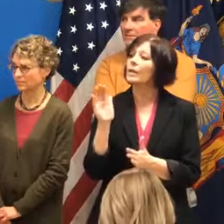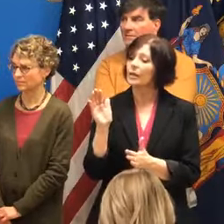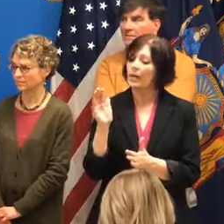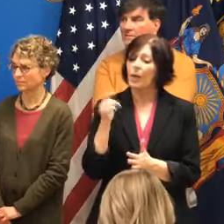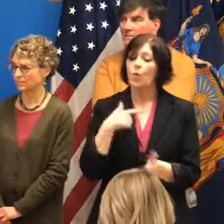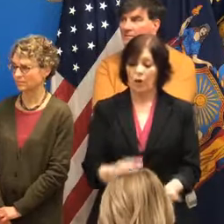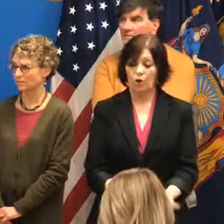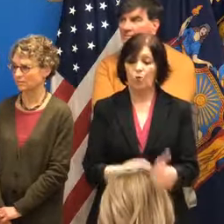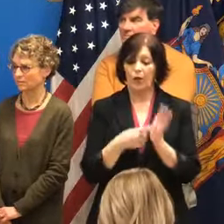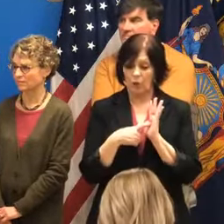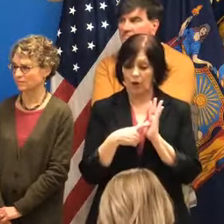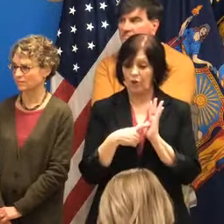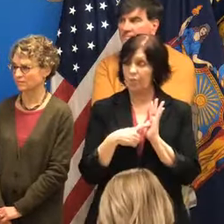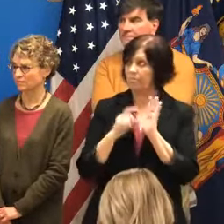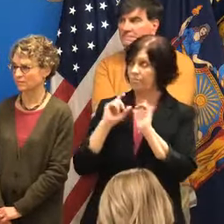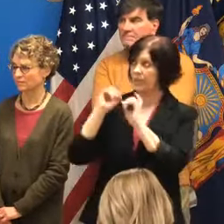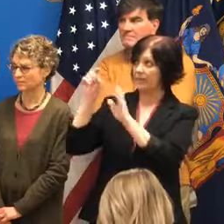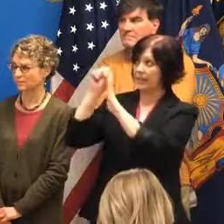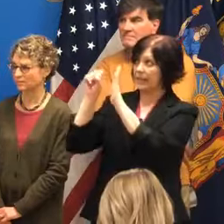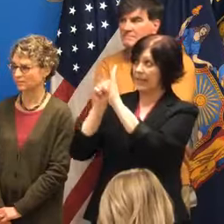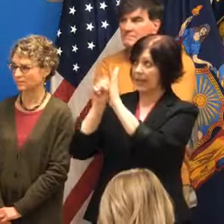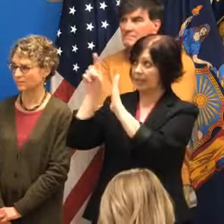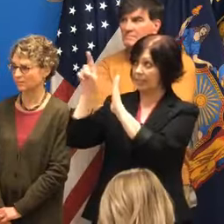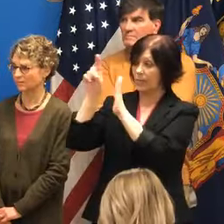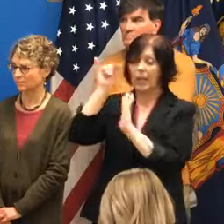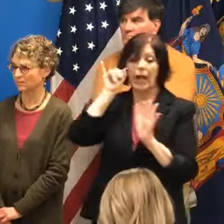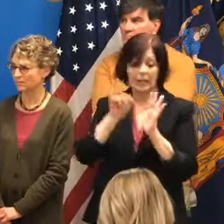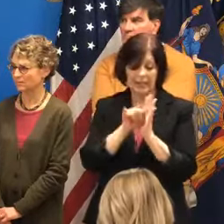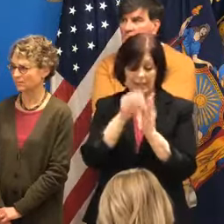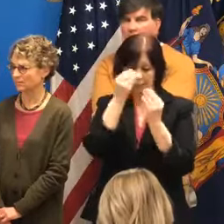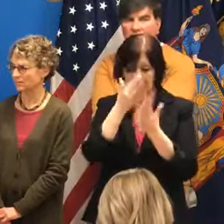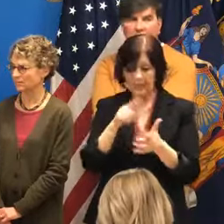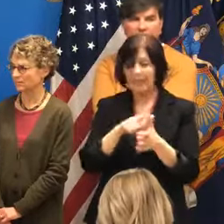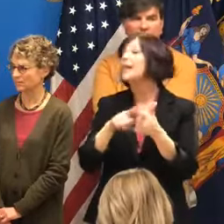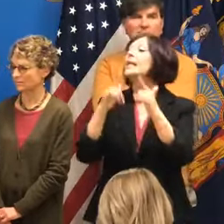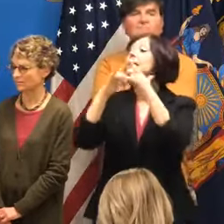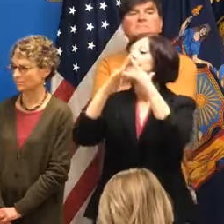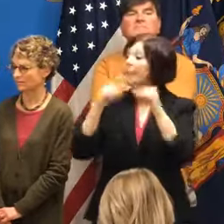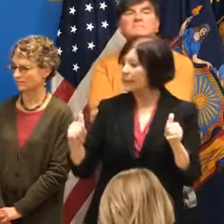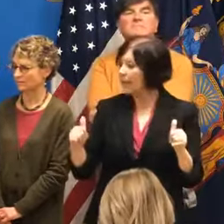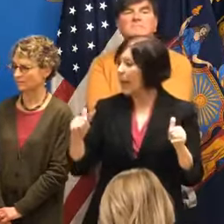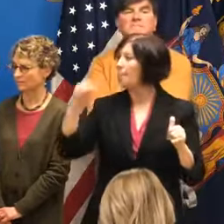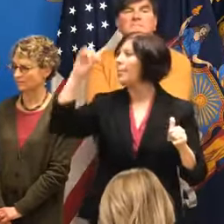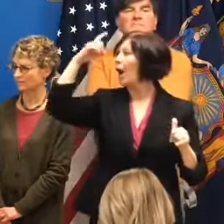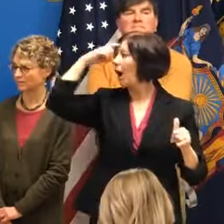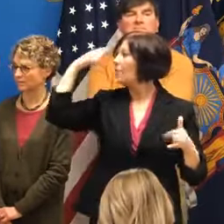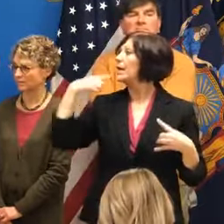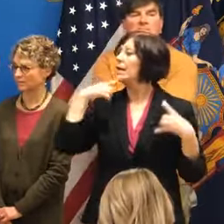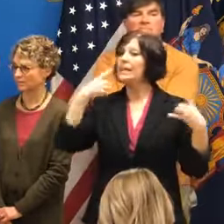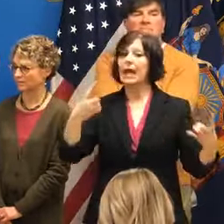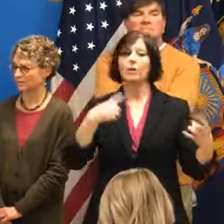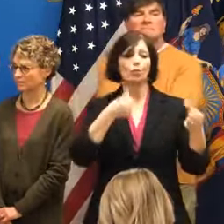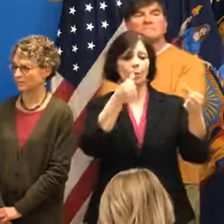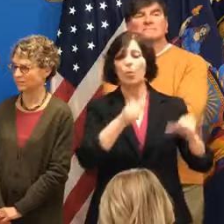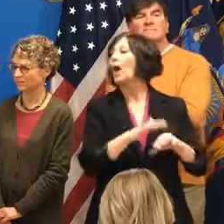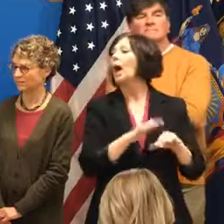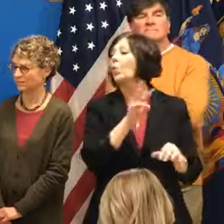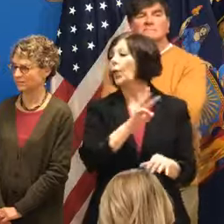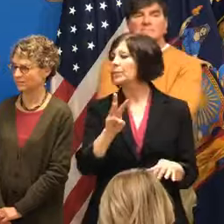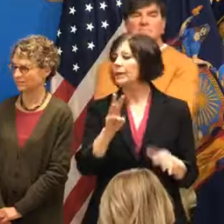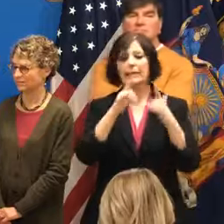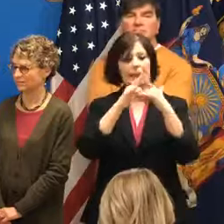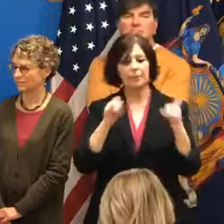were some information. We did, and then at the same time, the governor basically announced it, and we were posting on the website that there